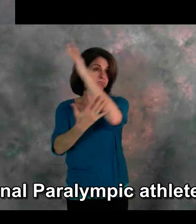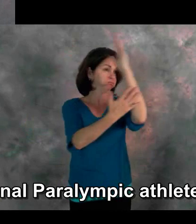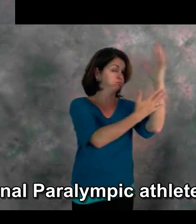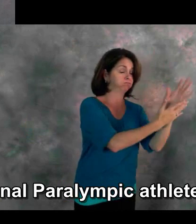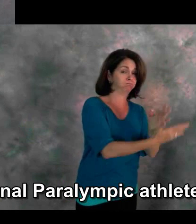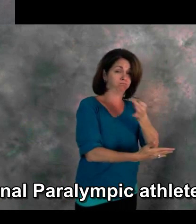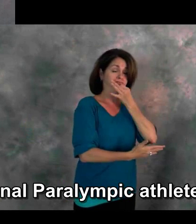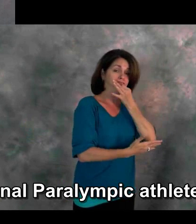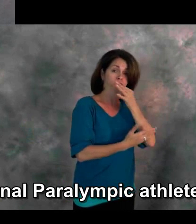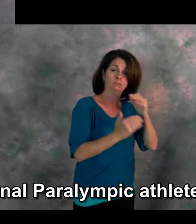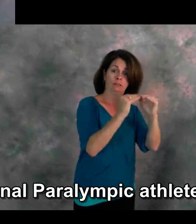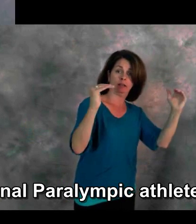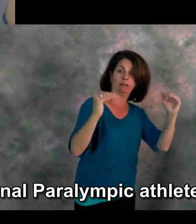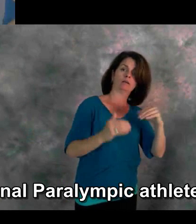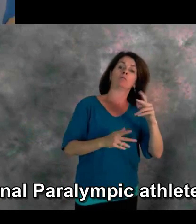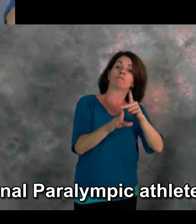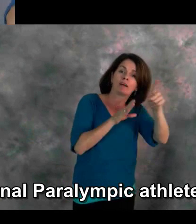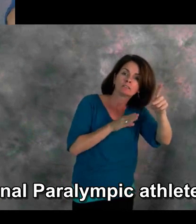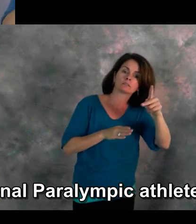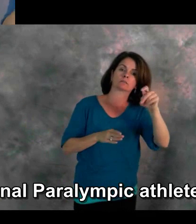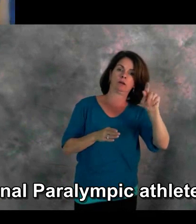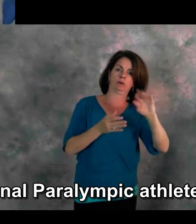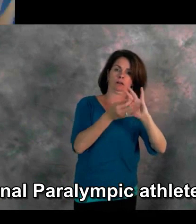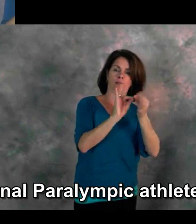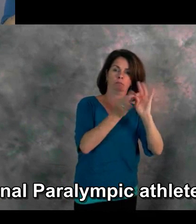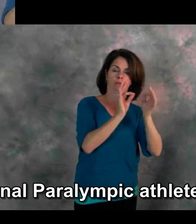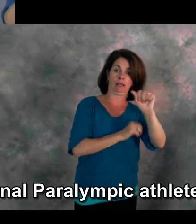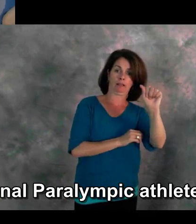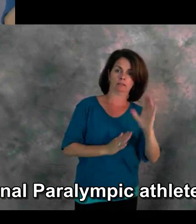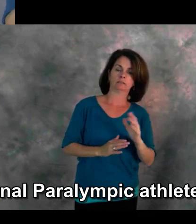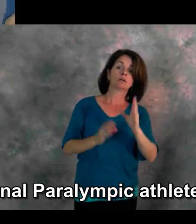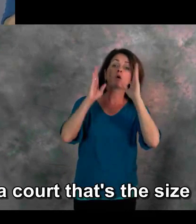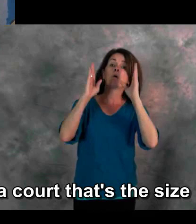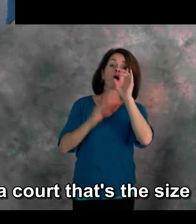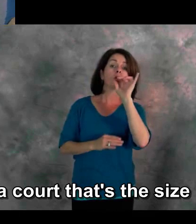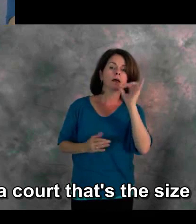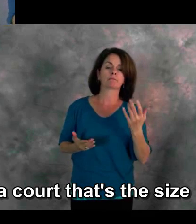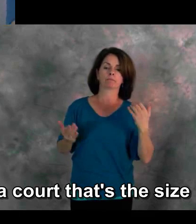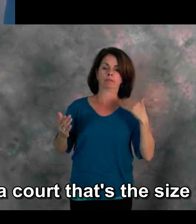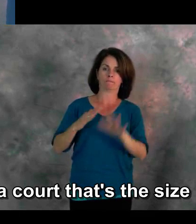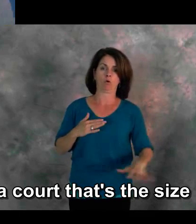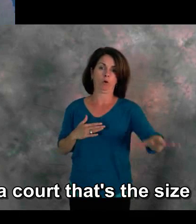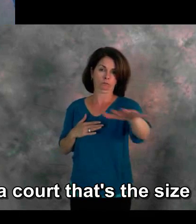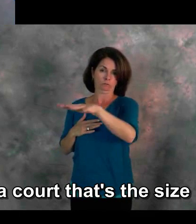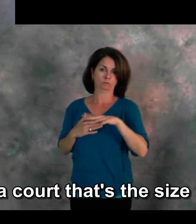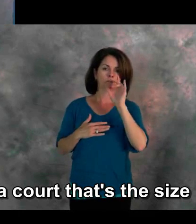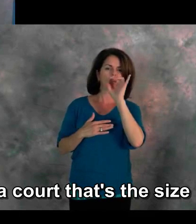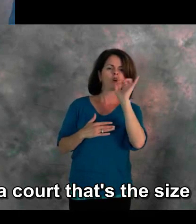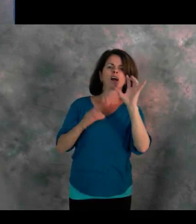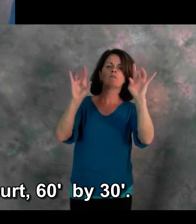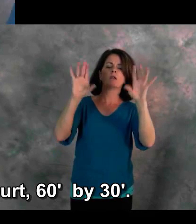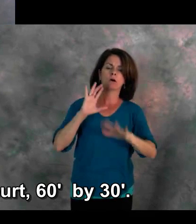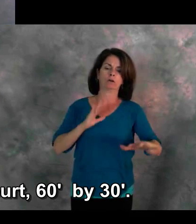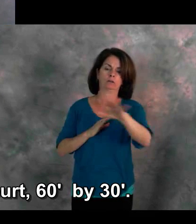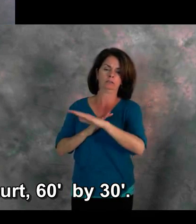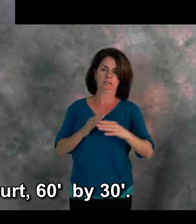the elite level, professional Paralympic athletes. The game is played on a court that's the size